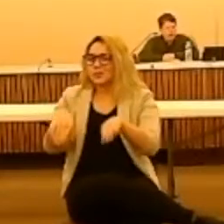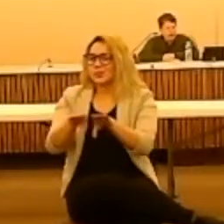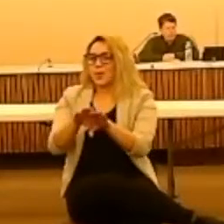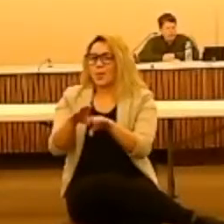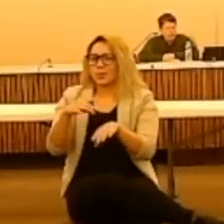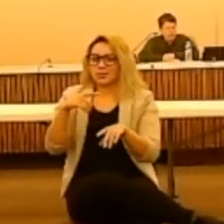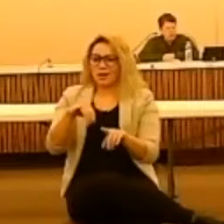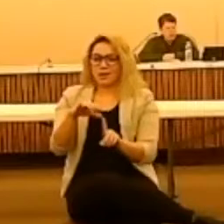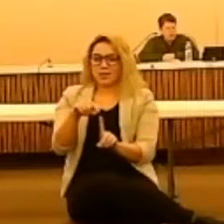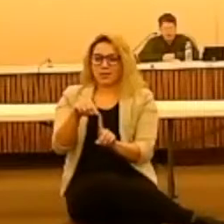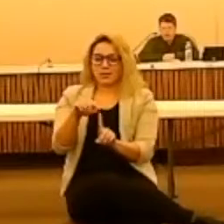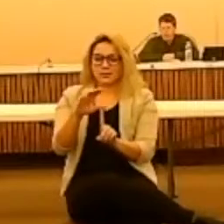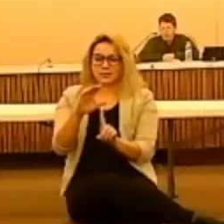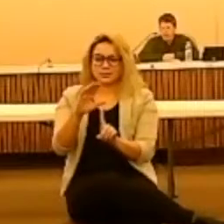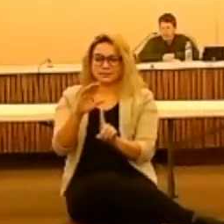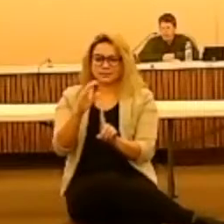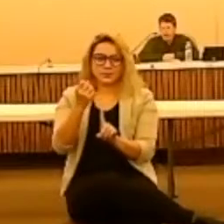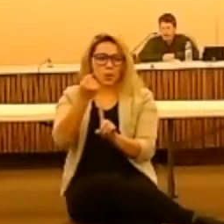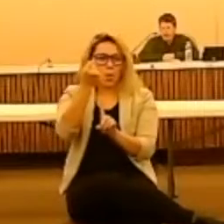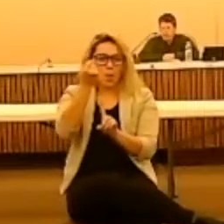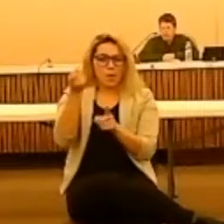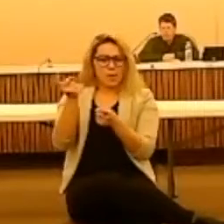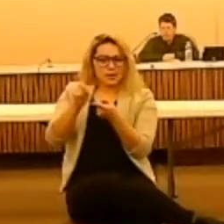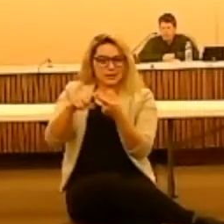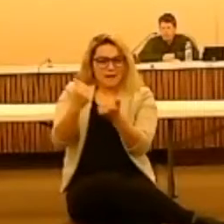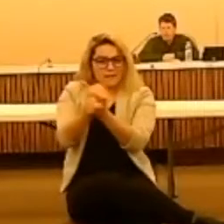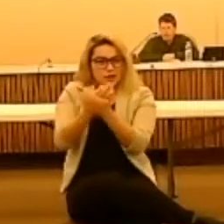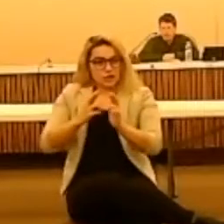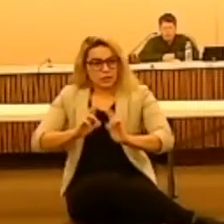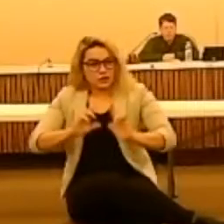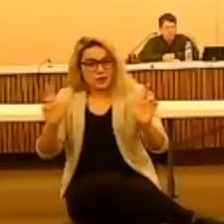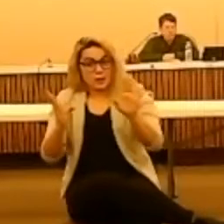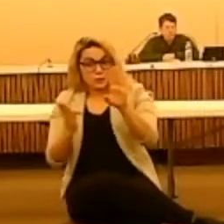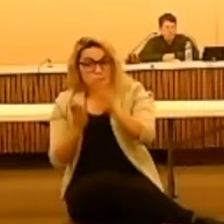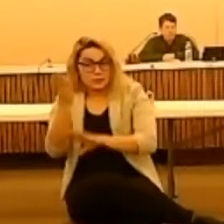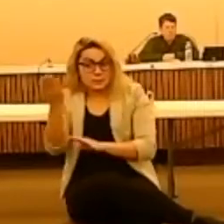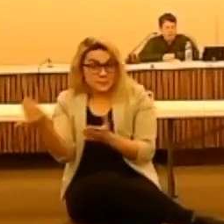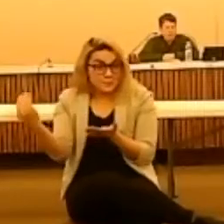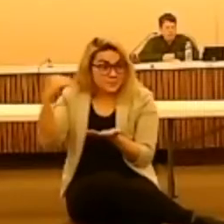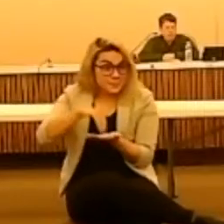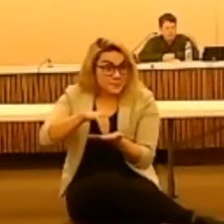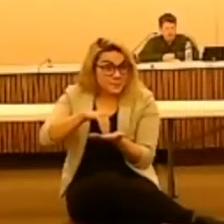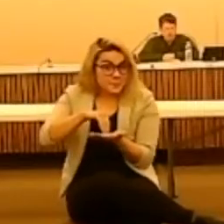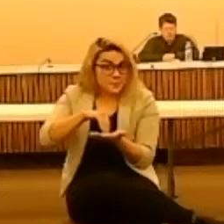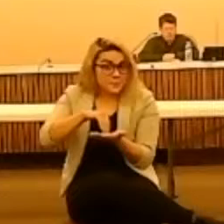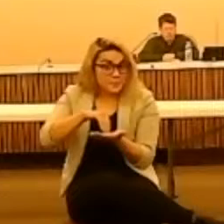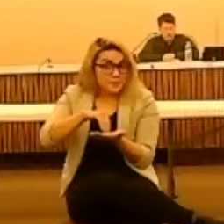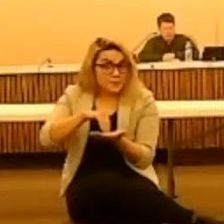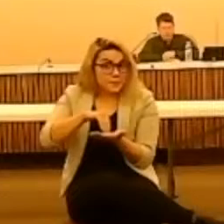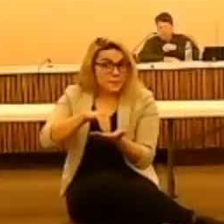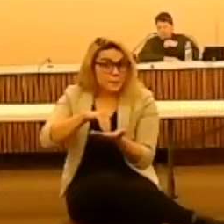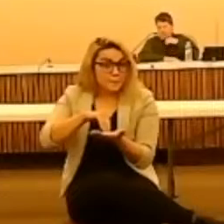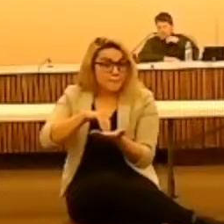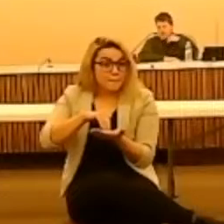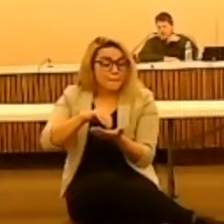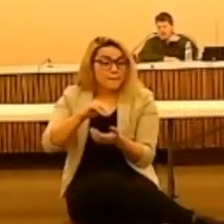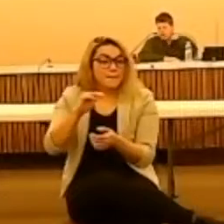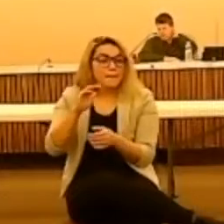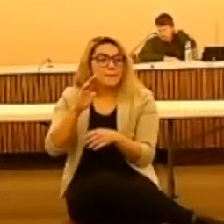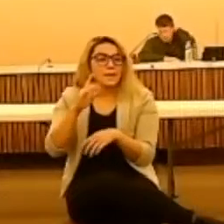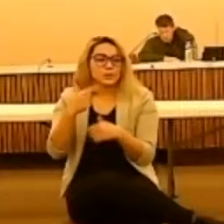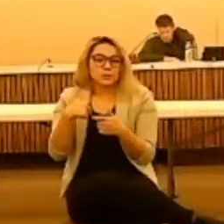that time until everything was ready for resubmission. It was, so this is reopening